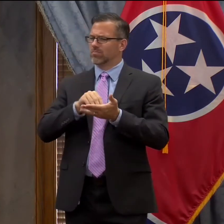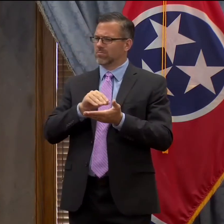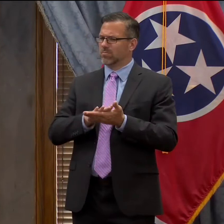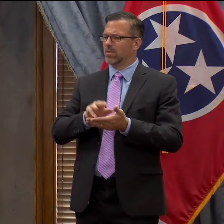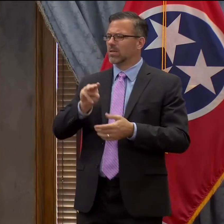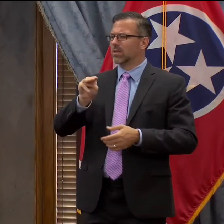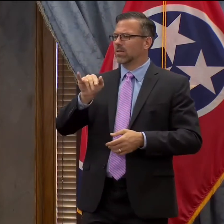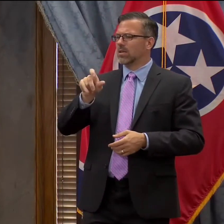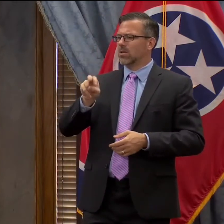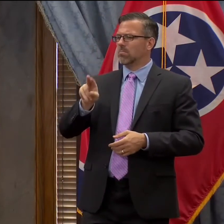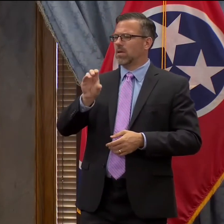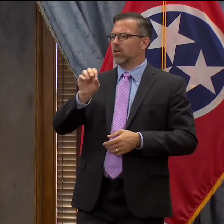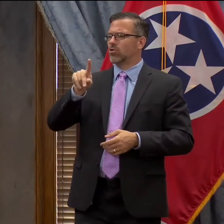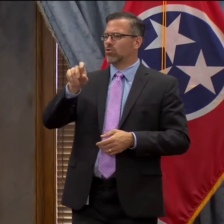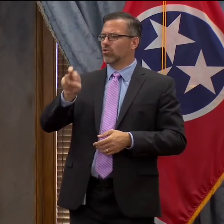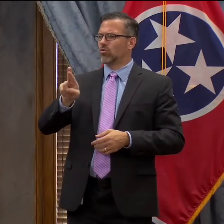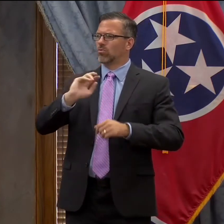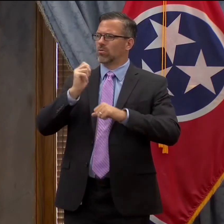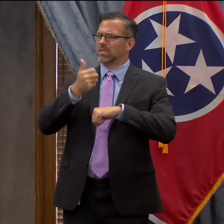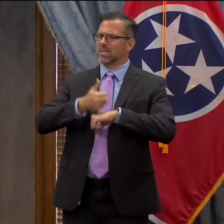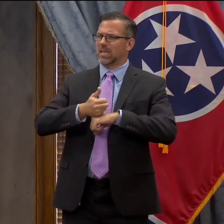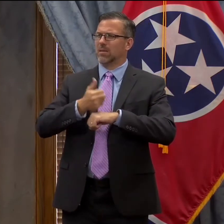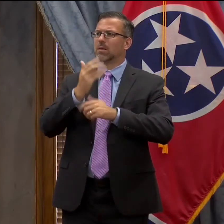most restrictive